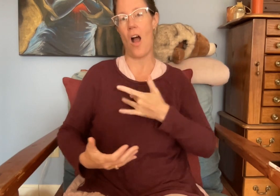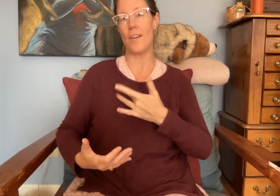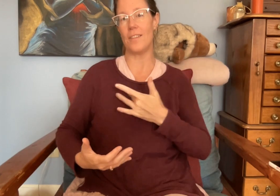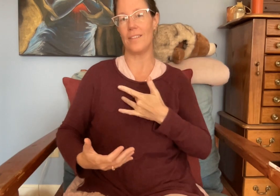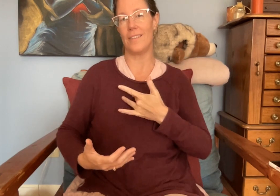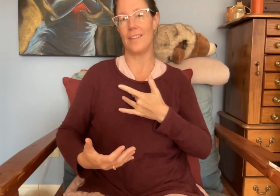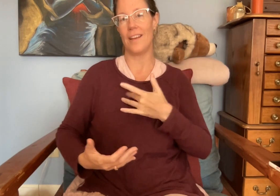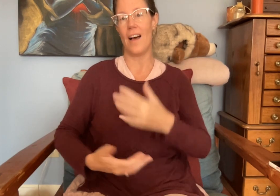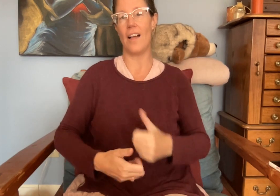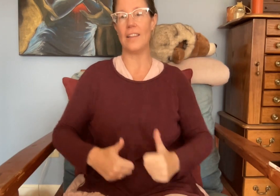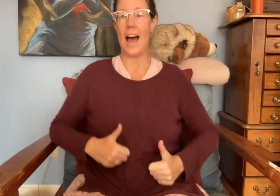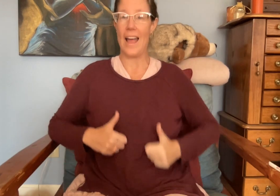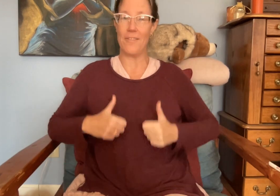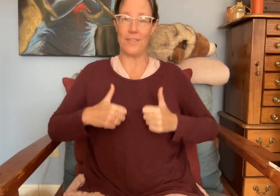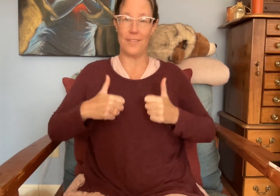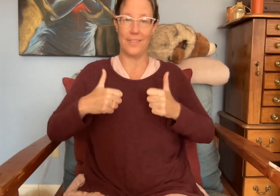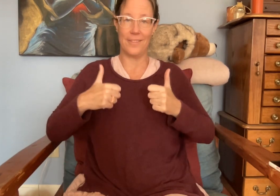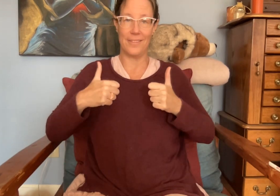heart alive.